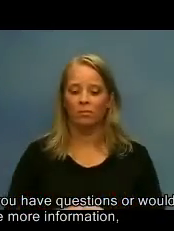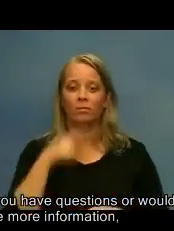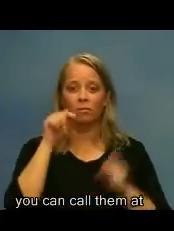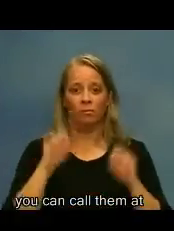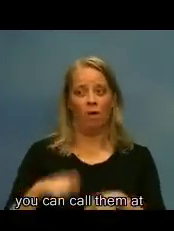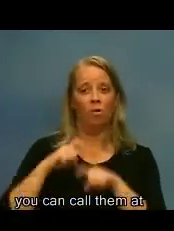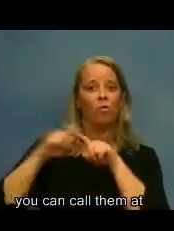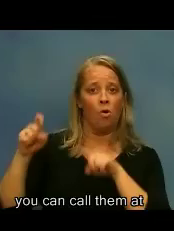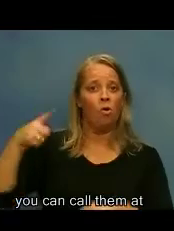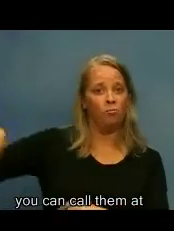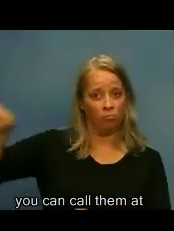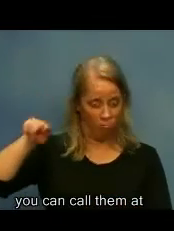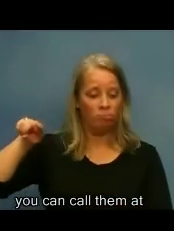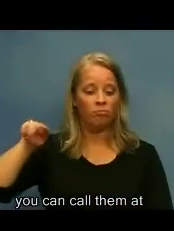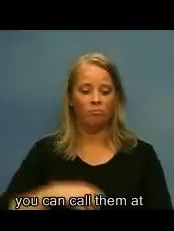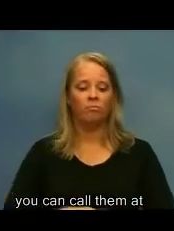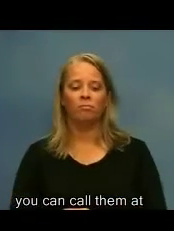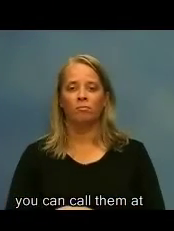You can call them at...